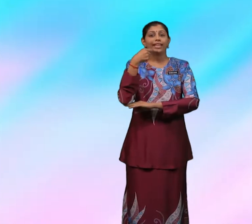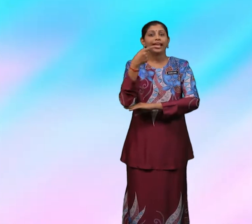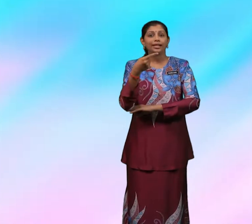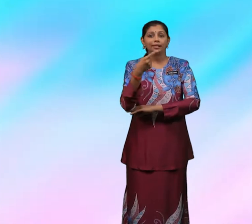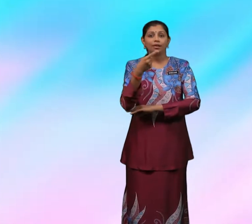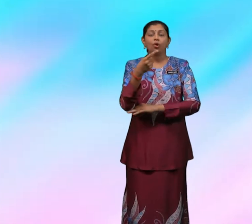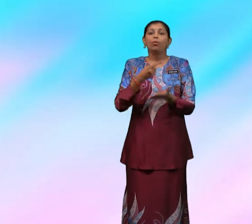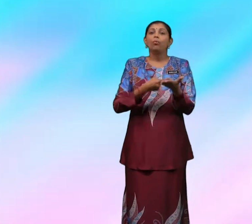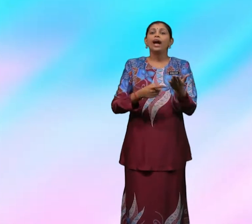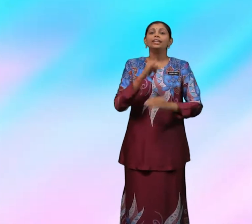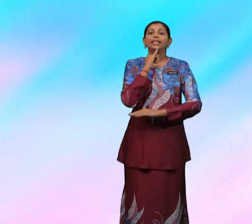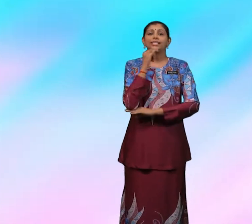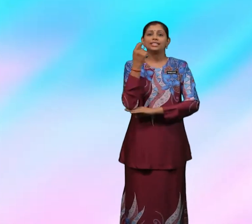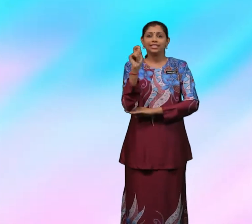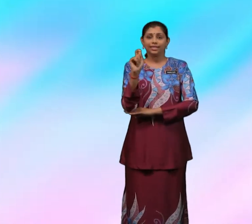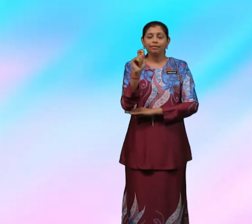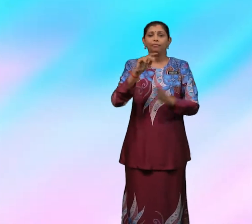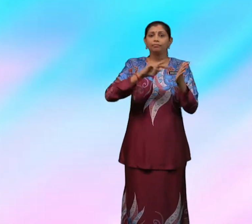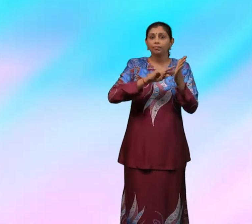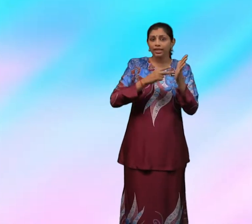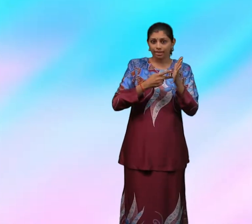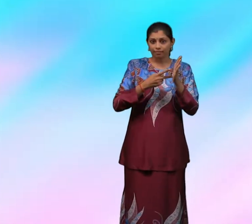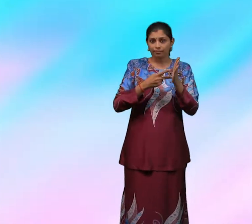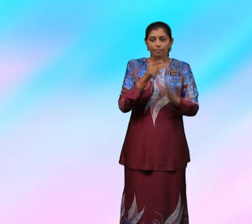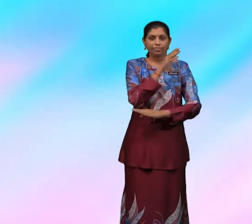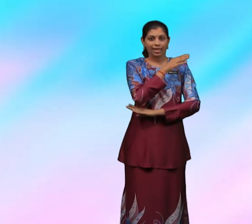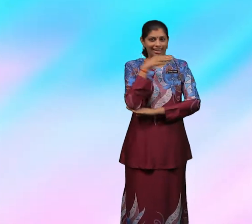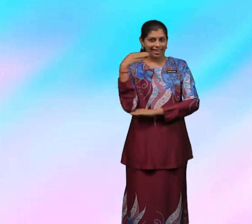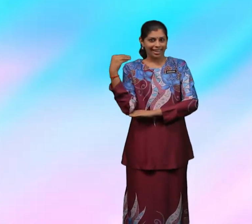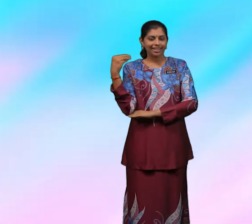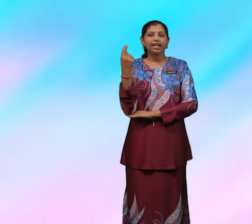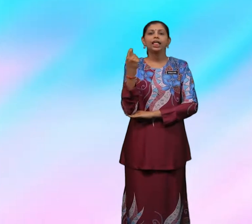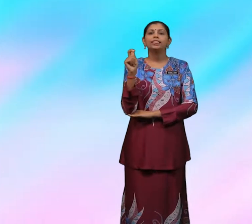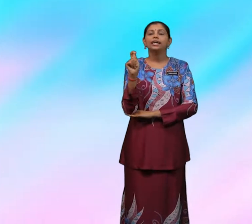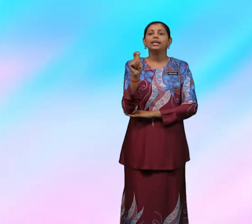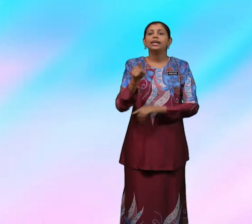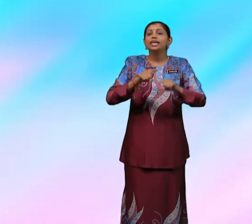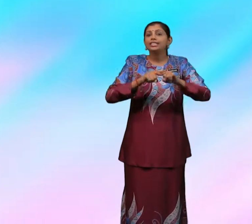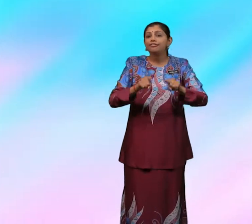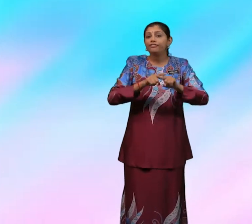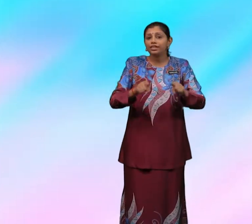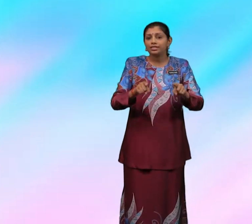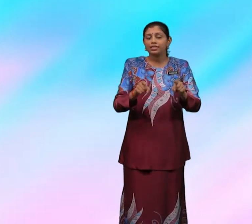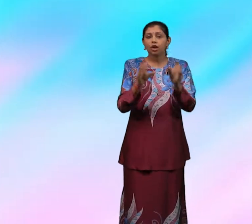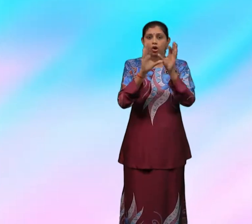tell what is the meaning and the difference